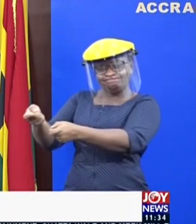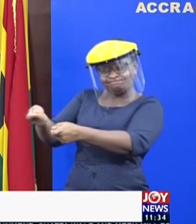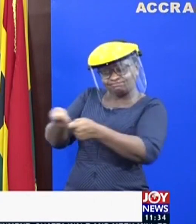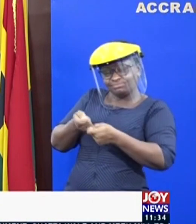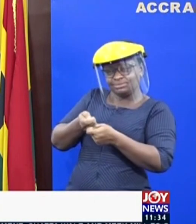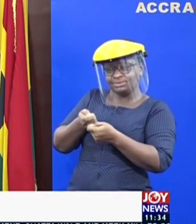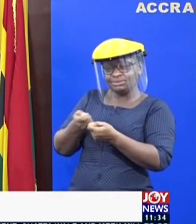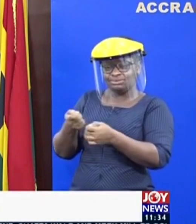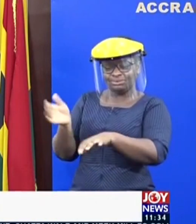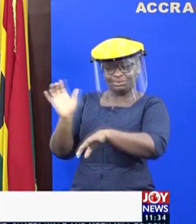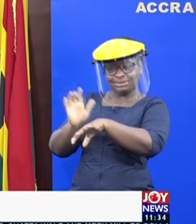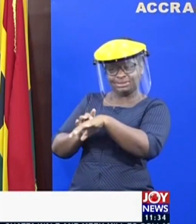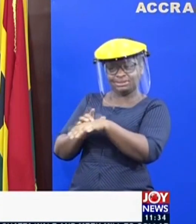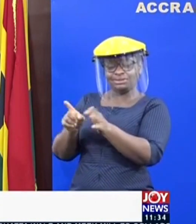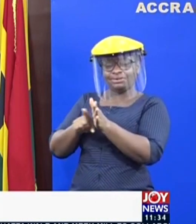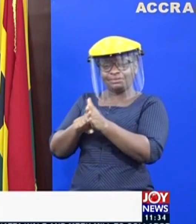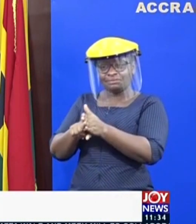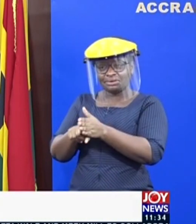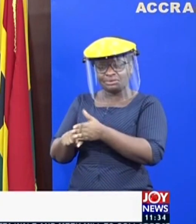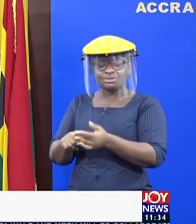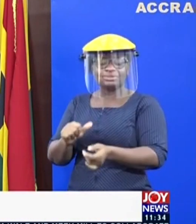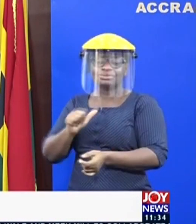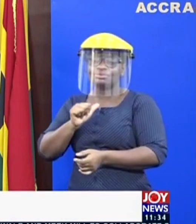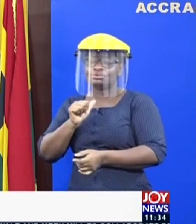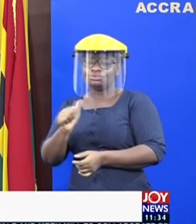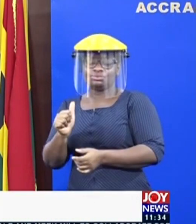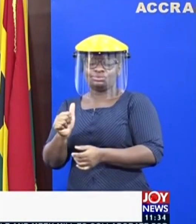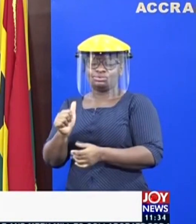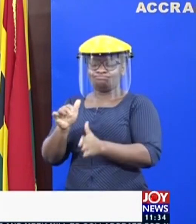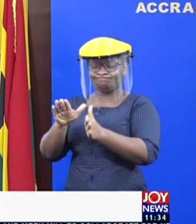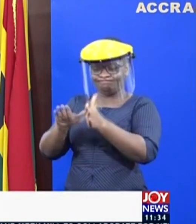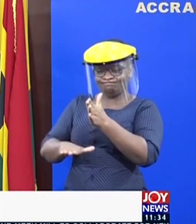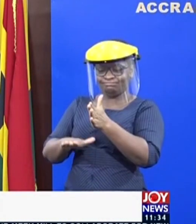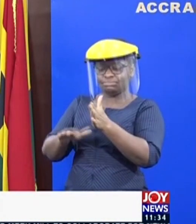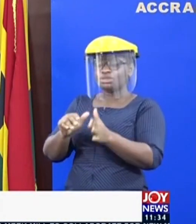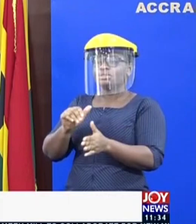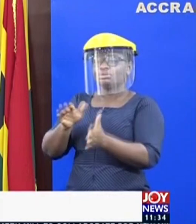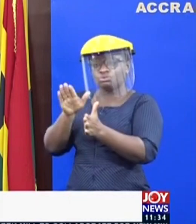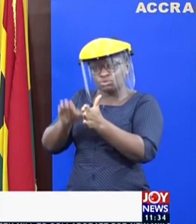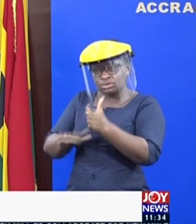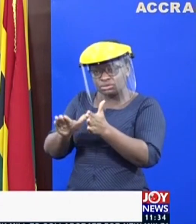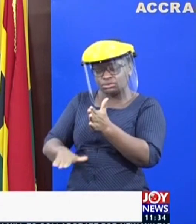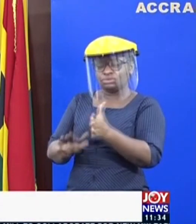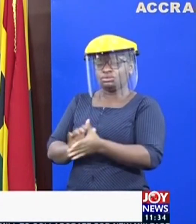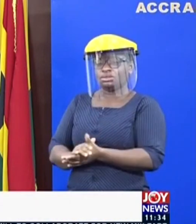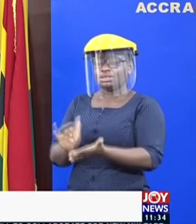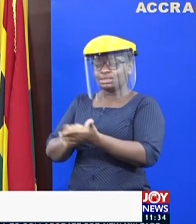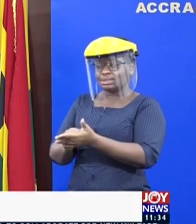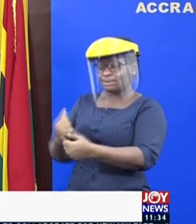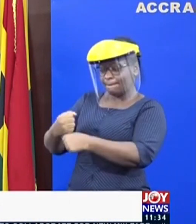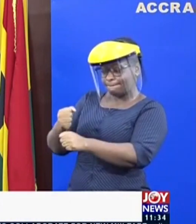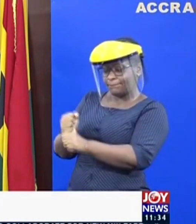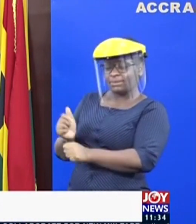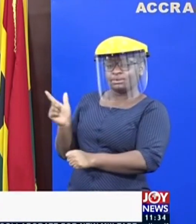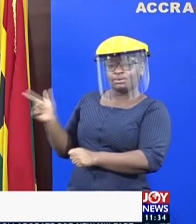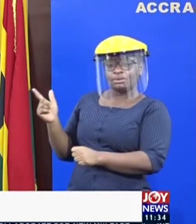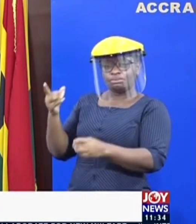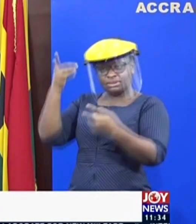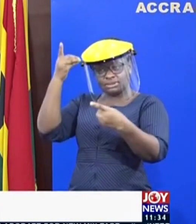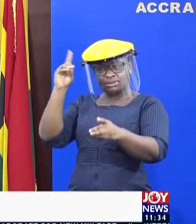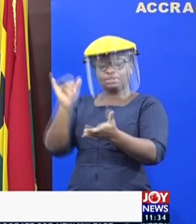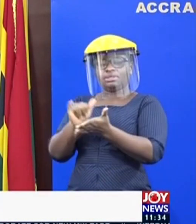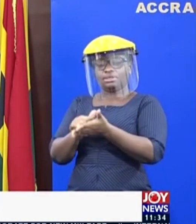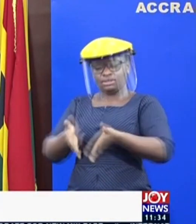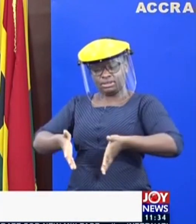transfer or contamination in a vehicle is reduced. And that's what informed the decision to allow